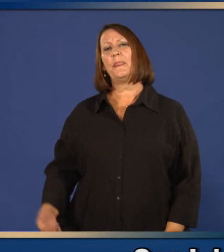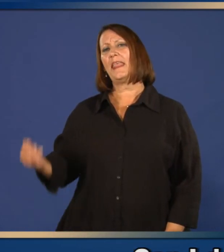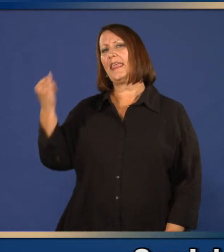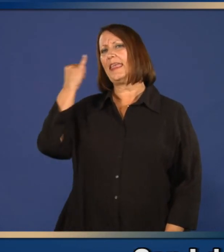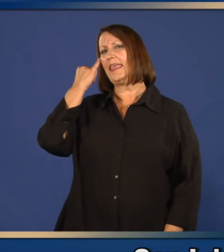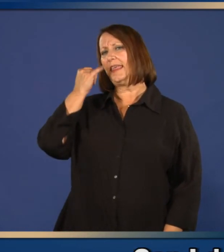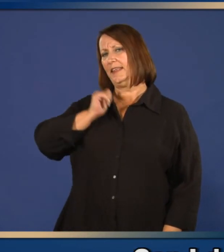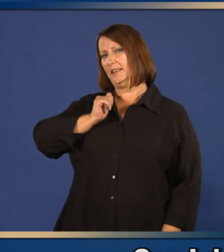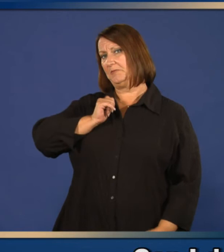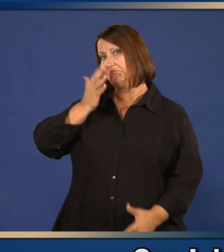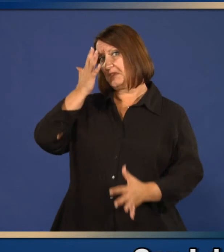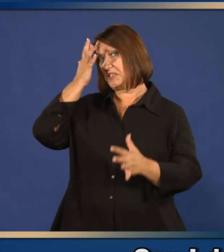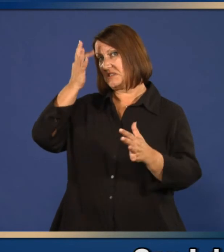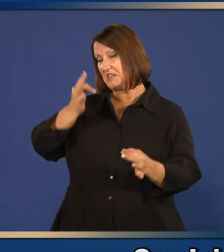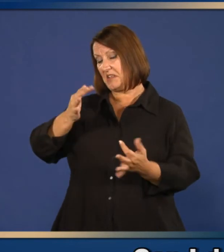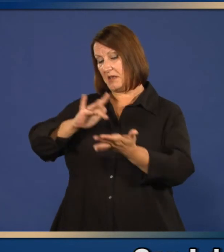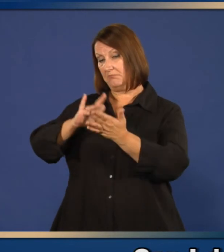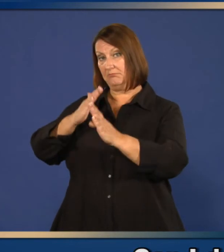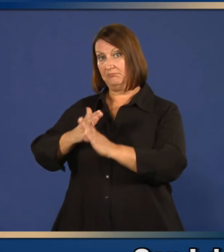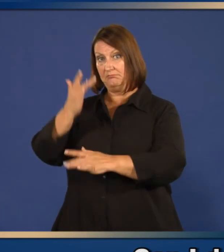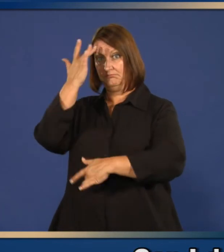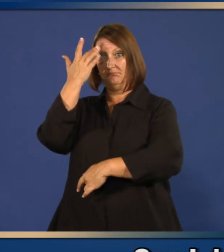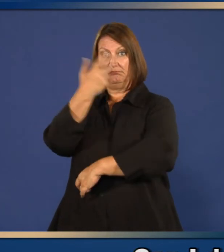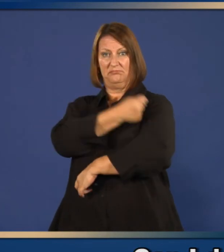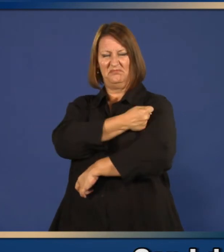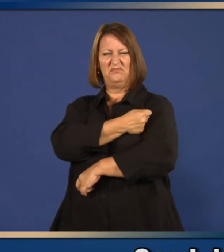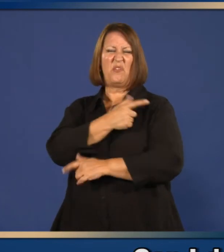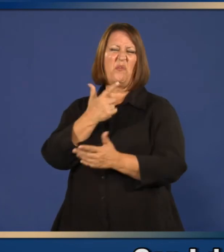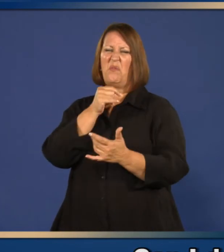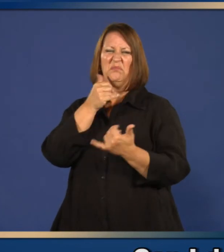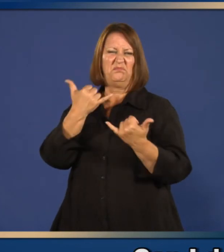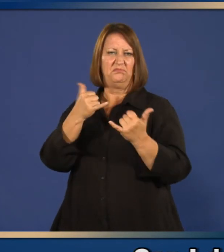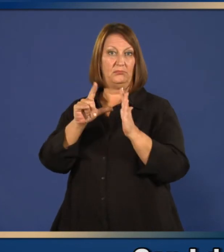Can I delay or skip vaccines?